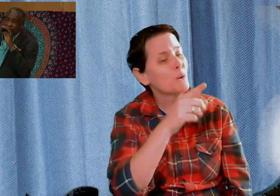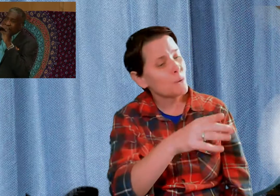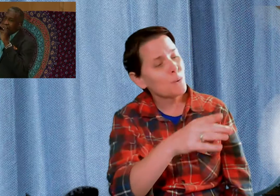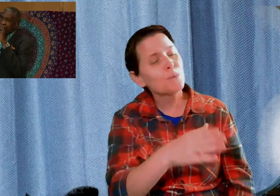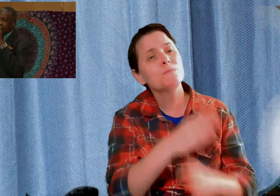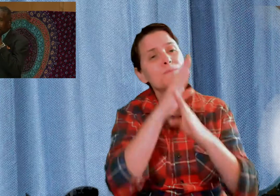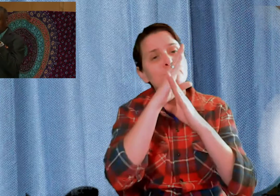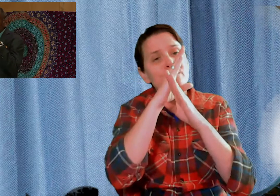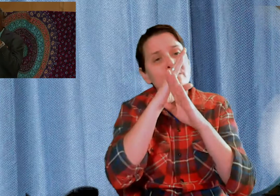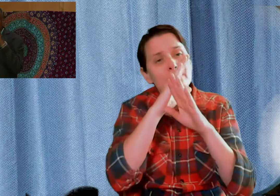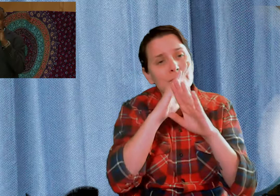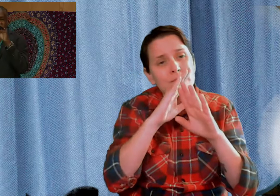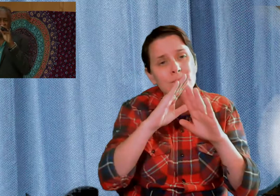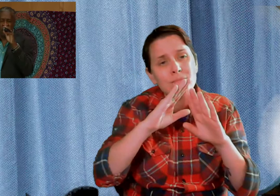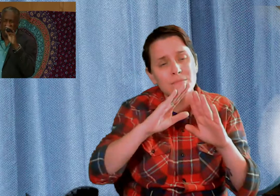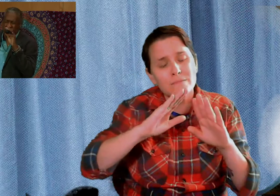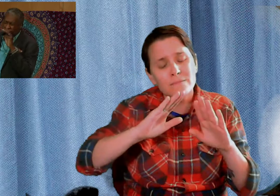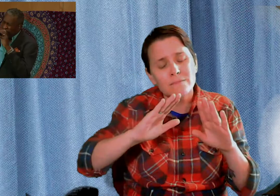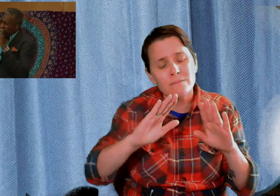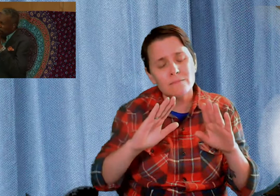Be still.